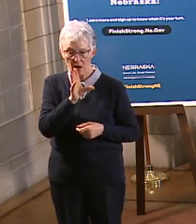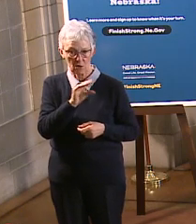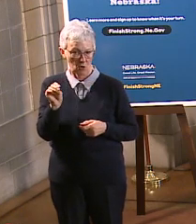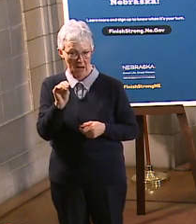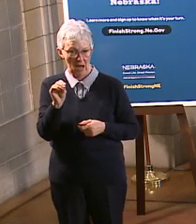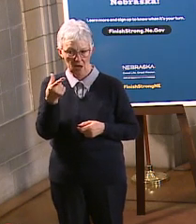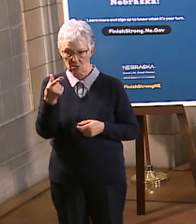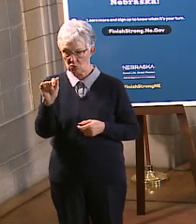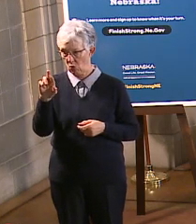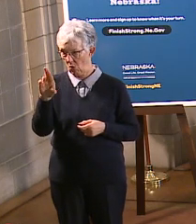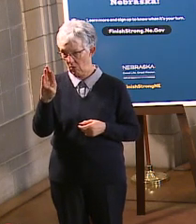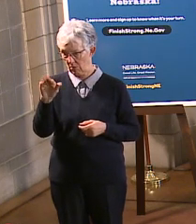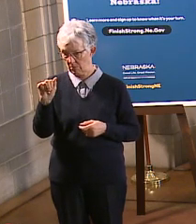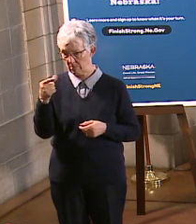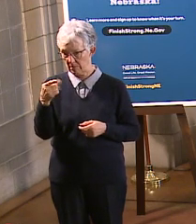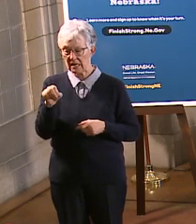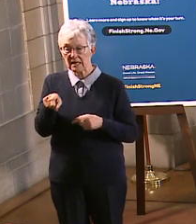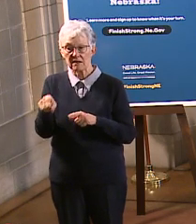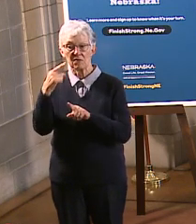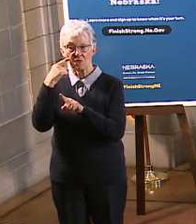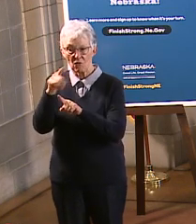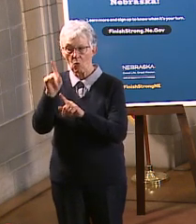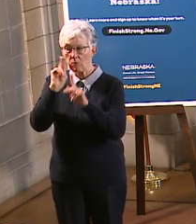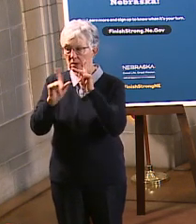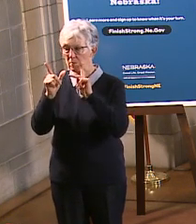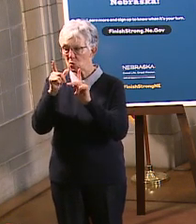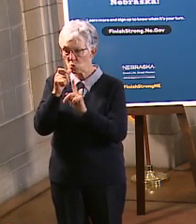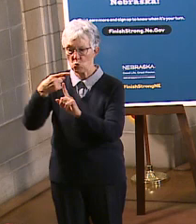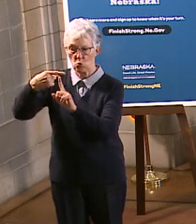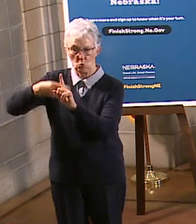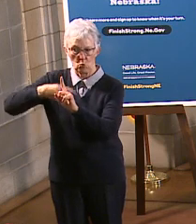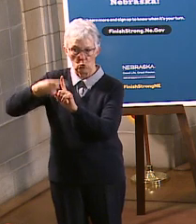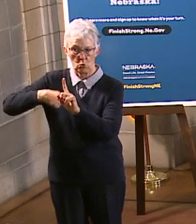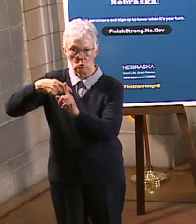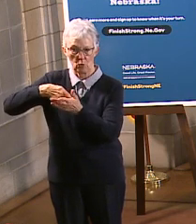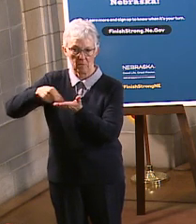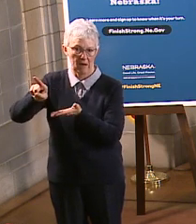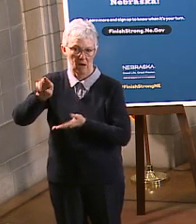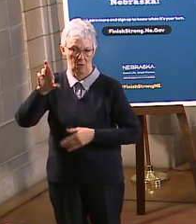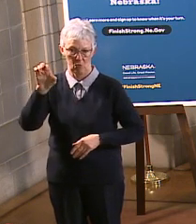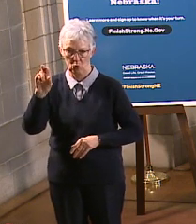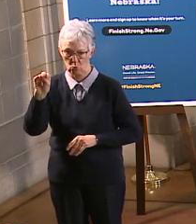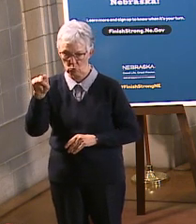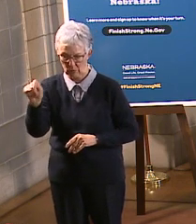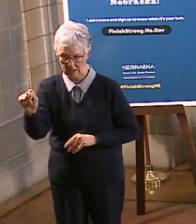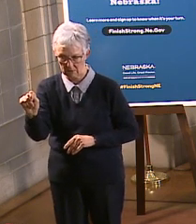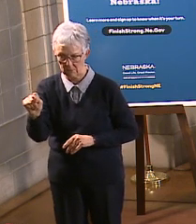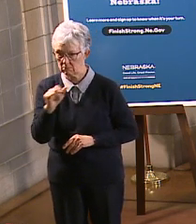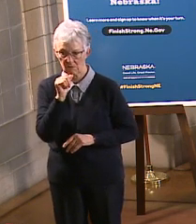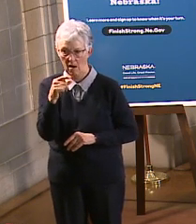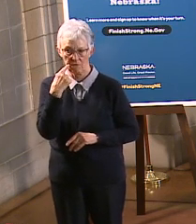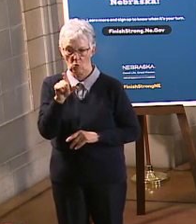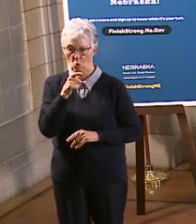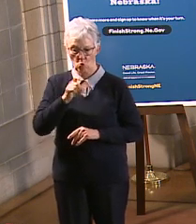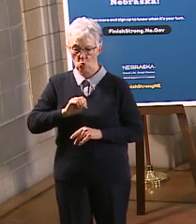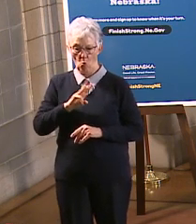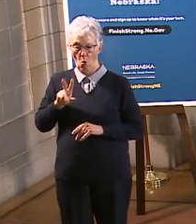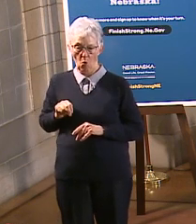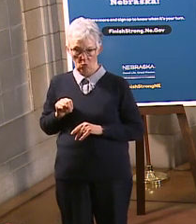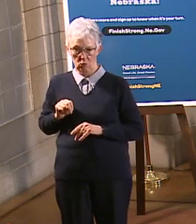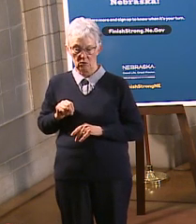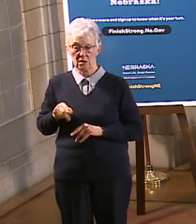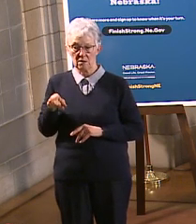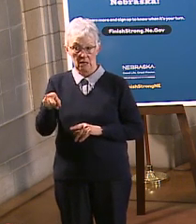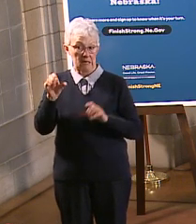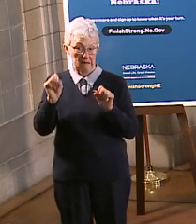for homeowners, according to the federal guidance. The program can provide relief for past due rent as far back as April 1st of